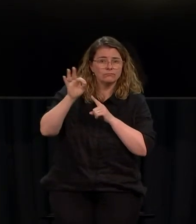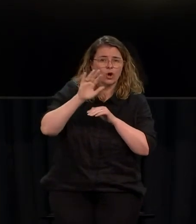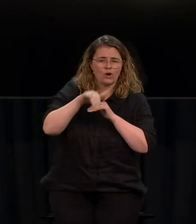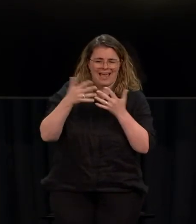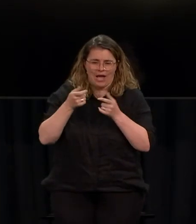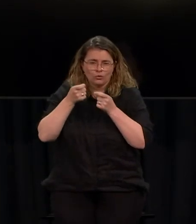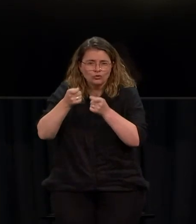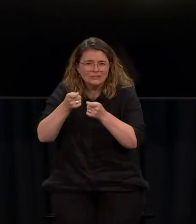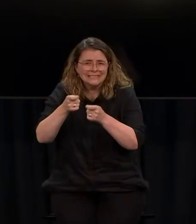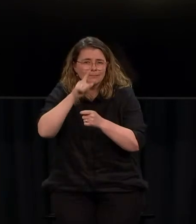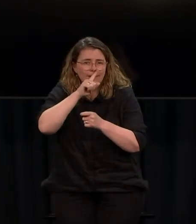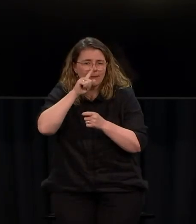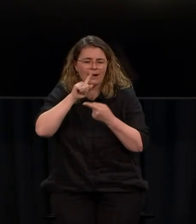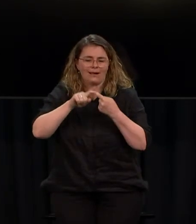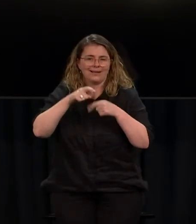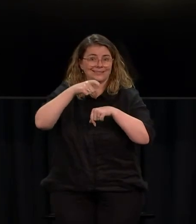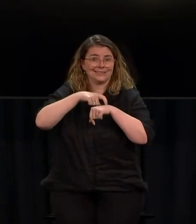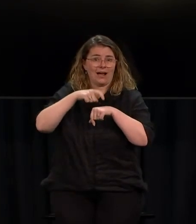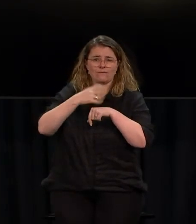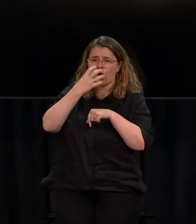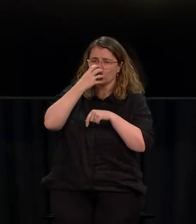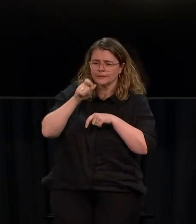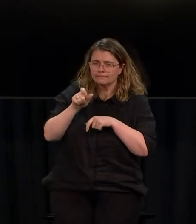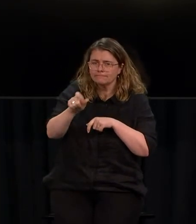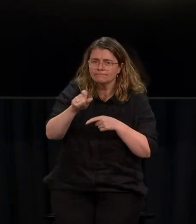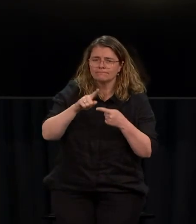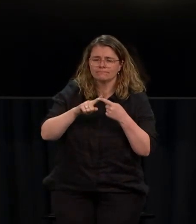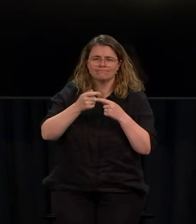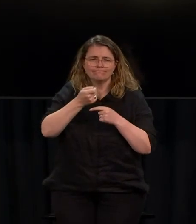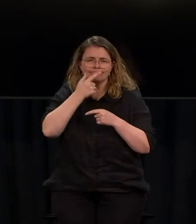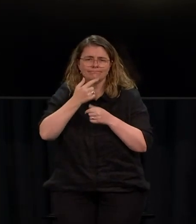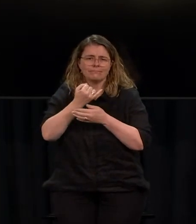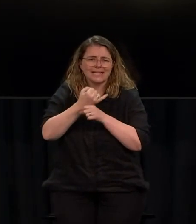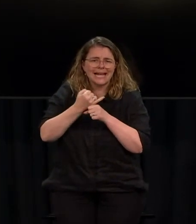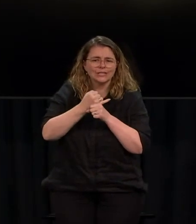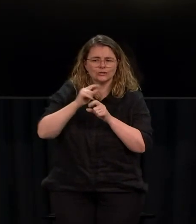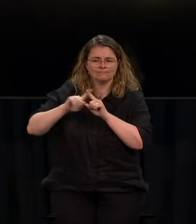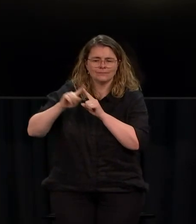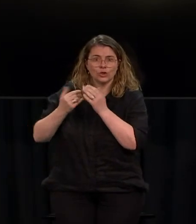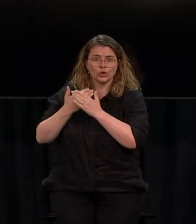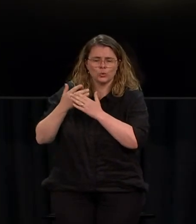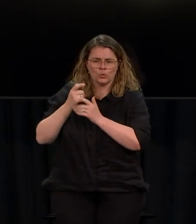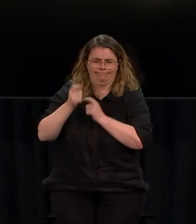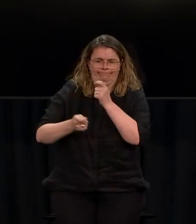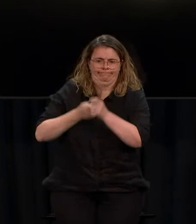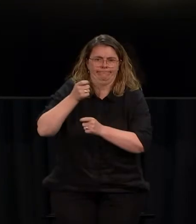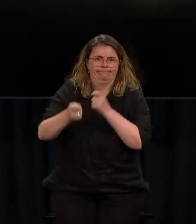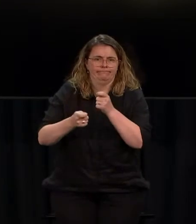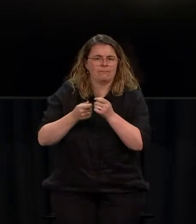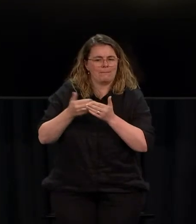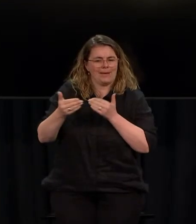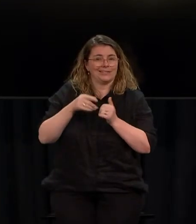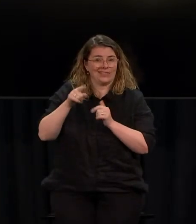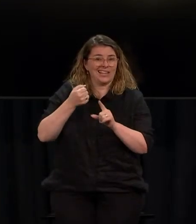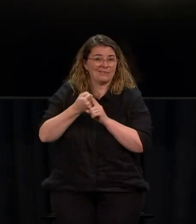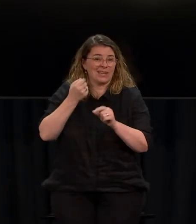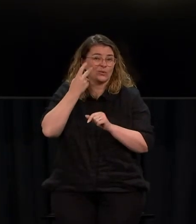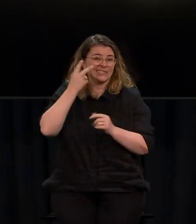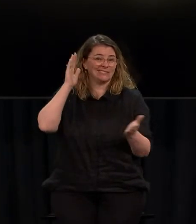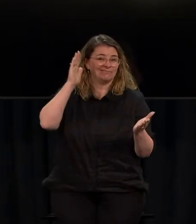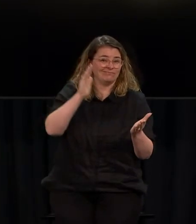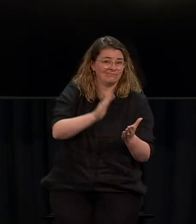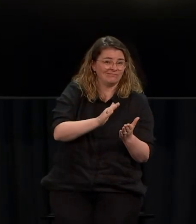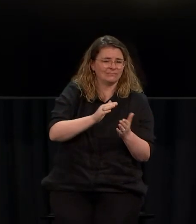people are treated, even the timely use of oxygen, dexamethasone, and some of the new treatments coming on board. So that's having an impact as well on death